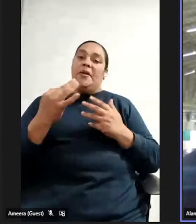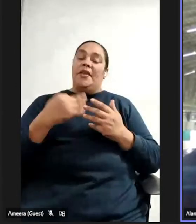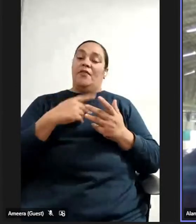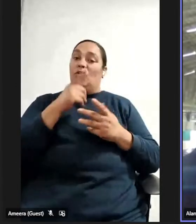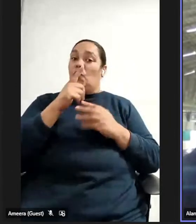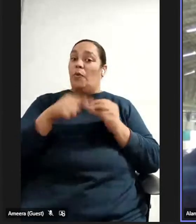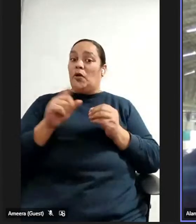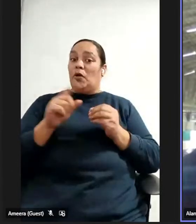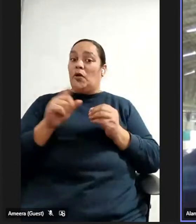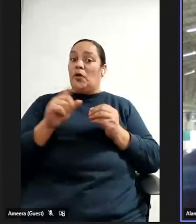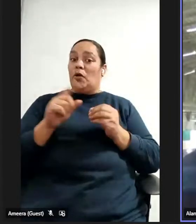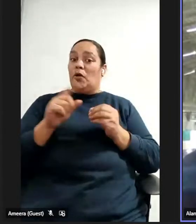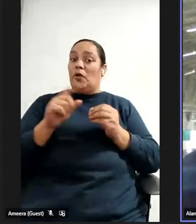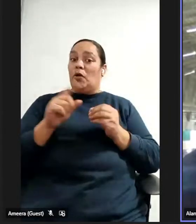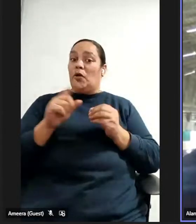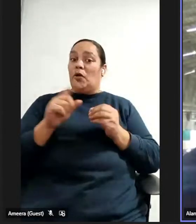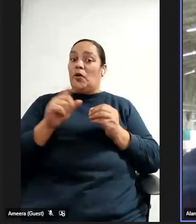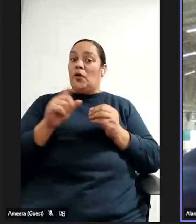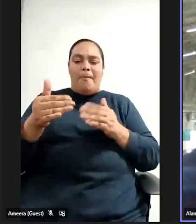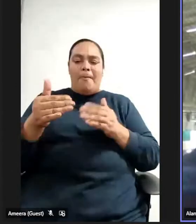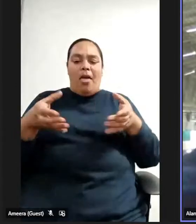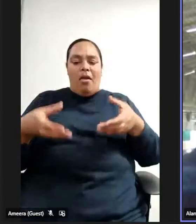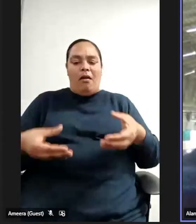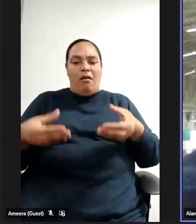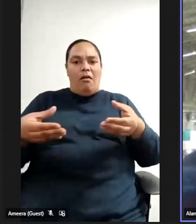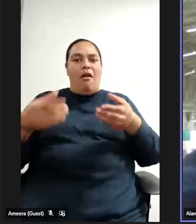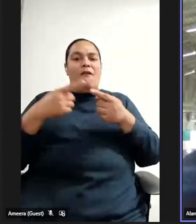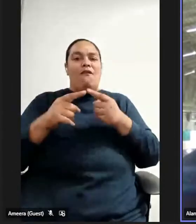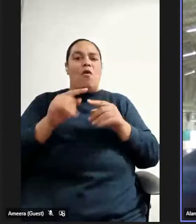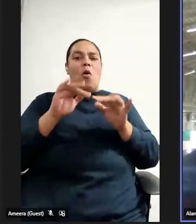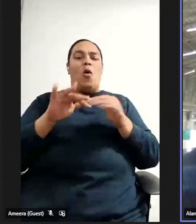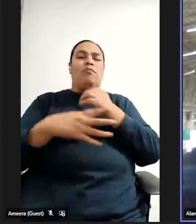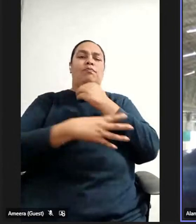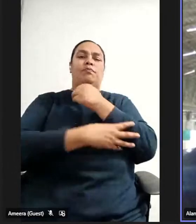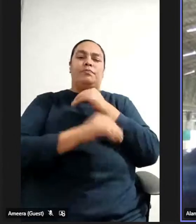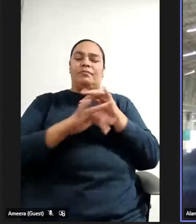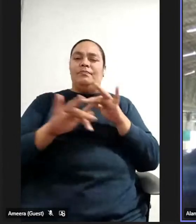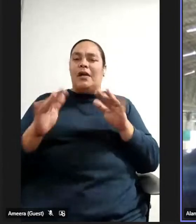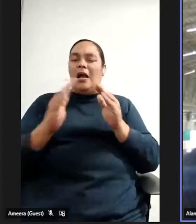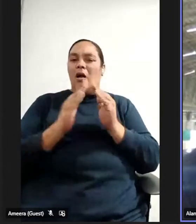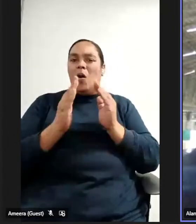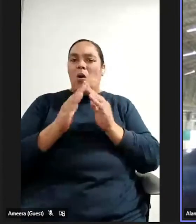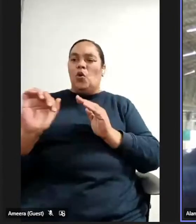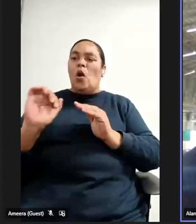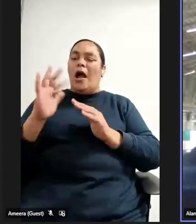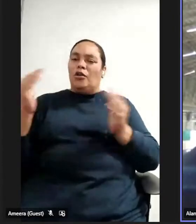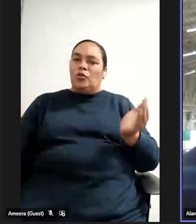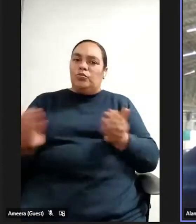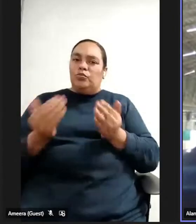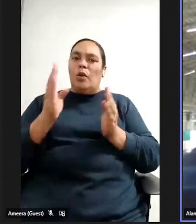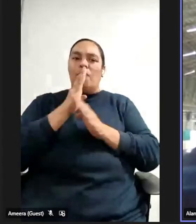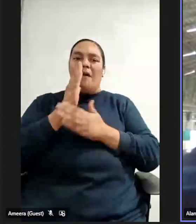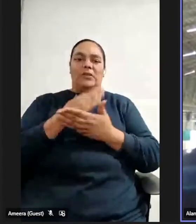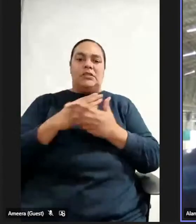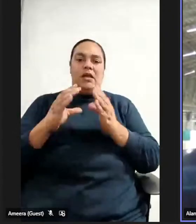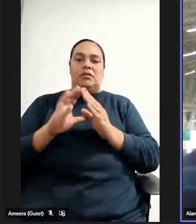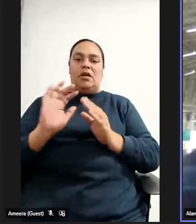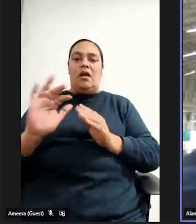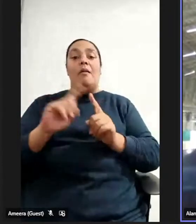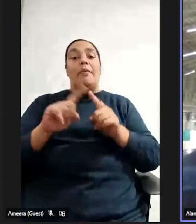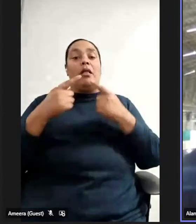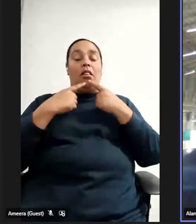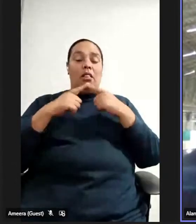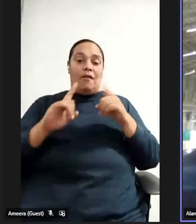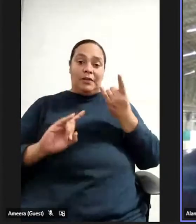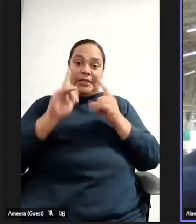packs for indigent households, it's about enabling the private sector. The announcement by the City of Cape Town is 2.3